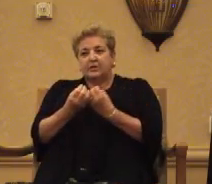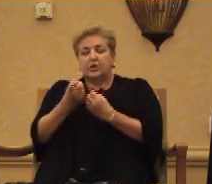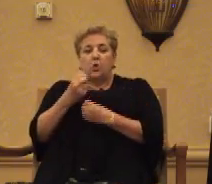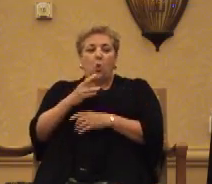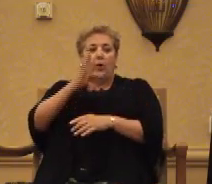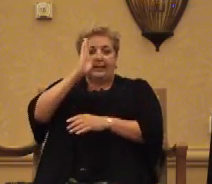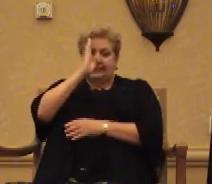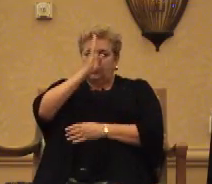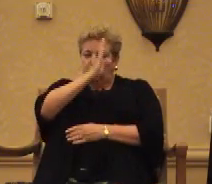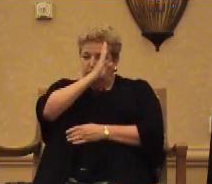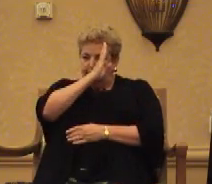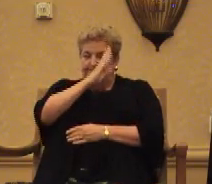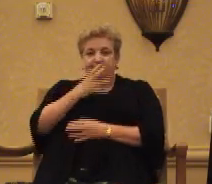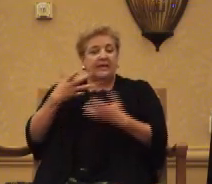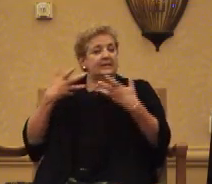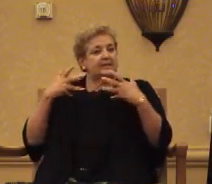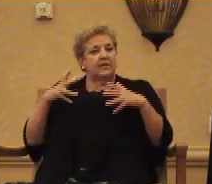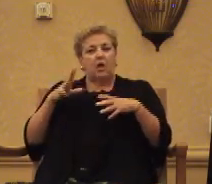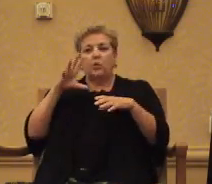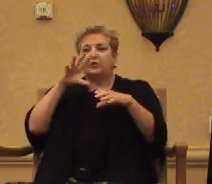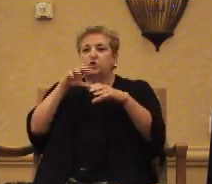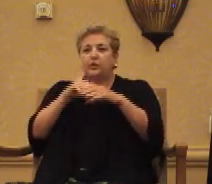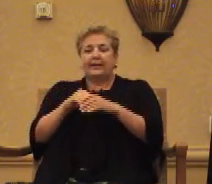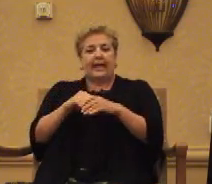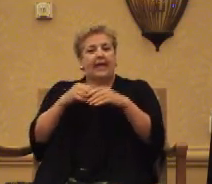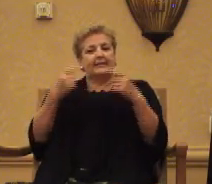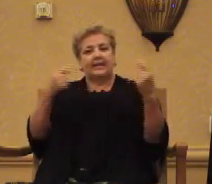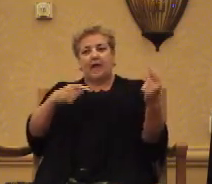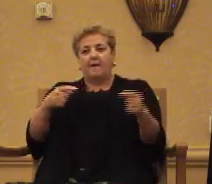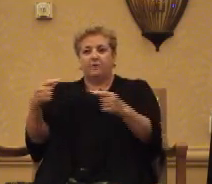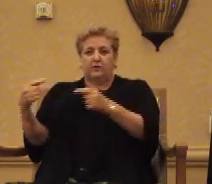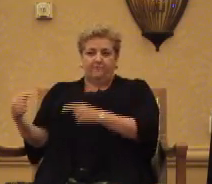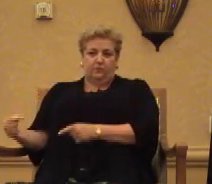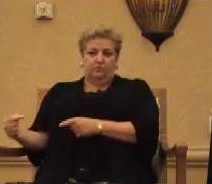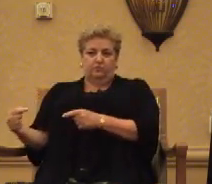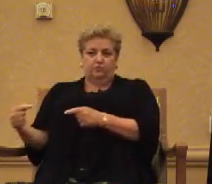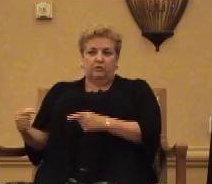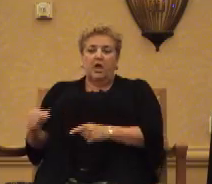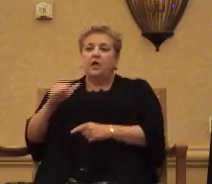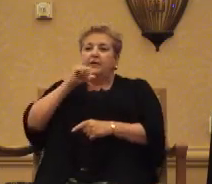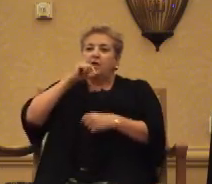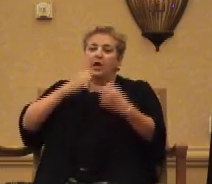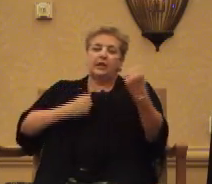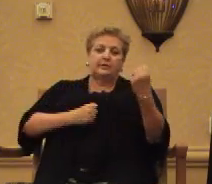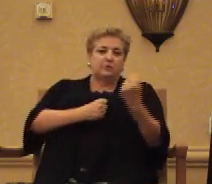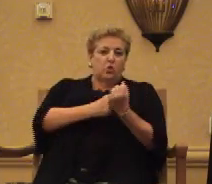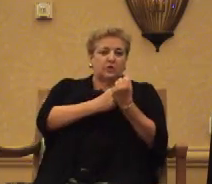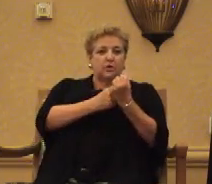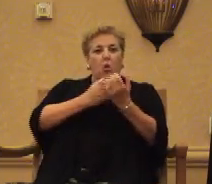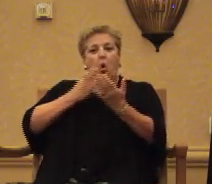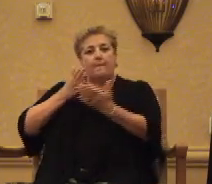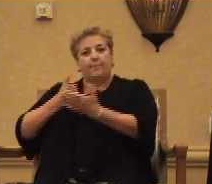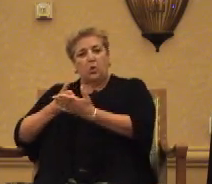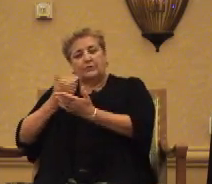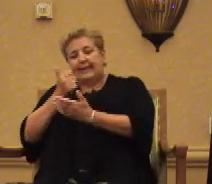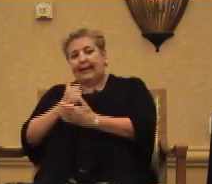institution, does not wish to engage in any controversy, neither endorses nor opposes any causes. Our